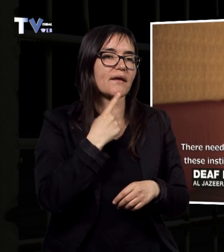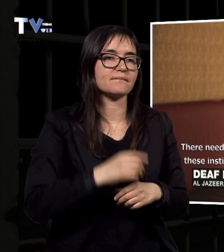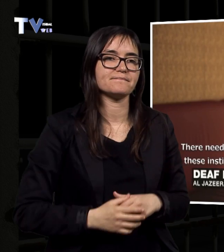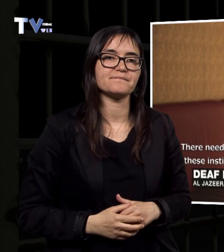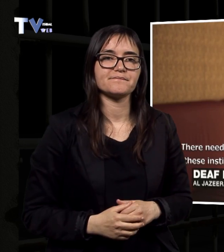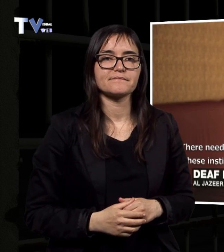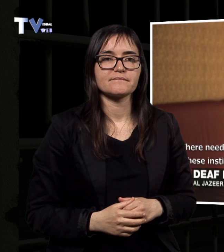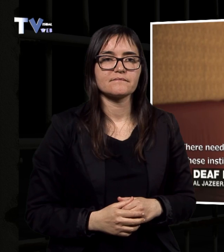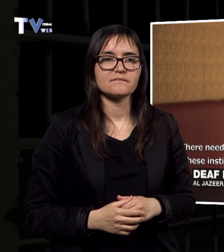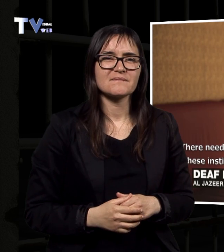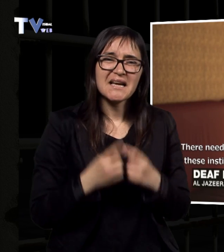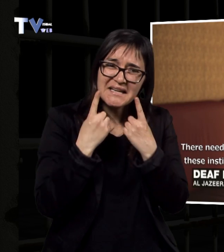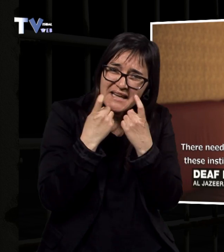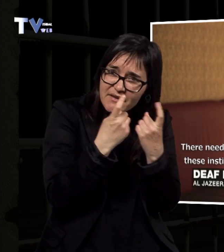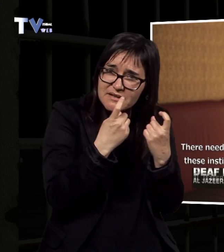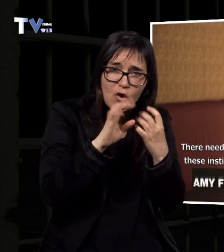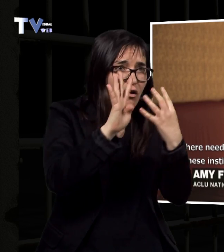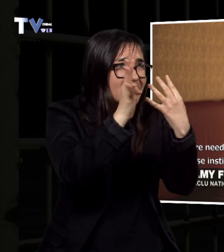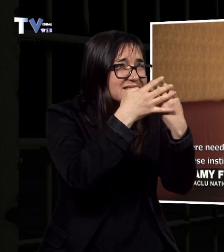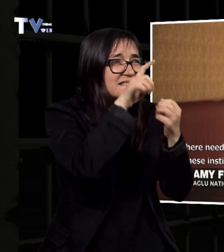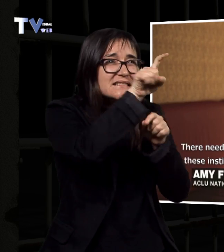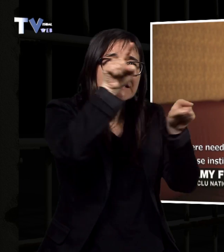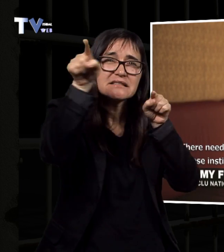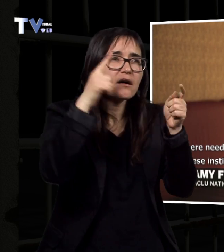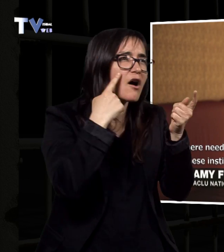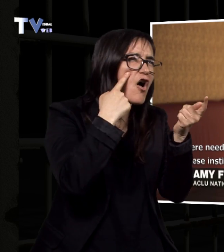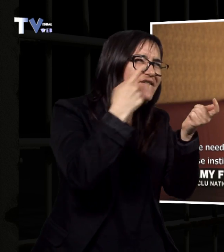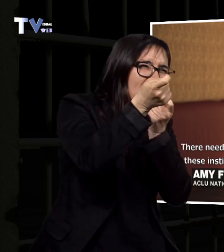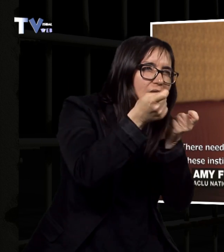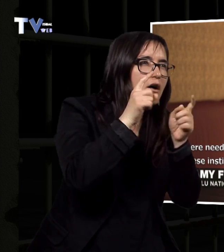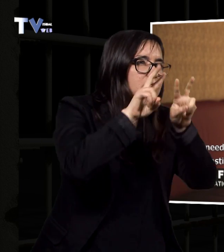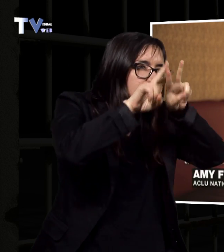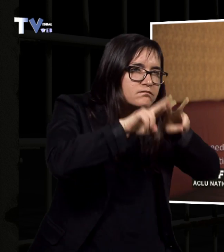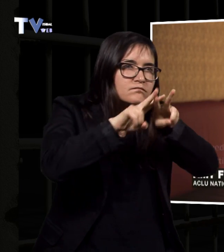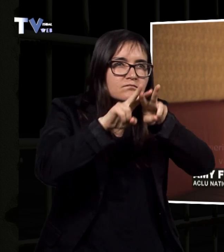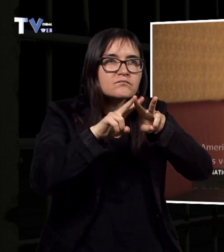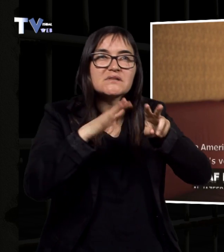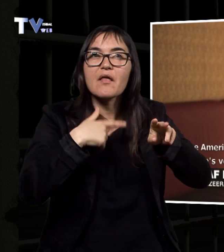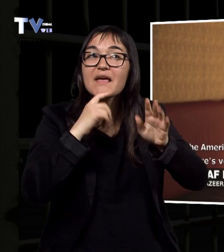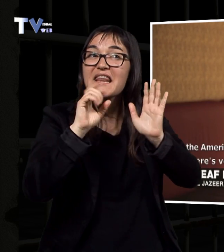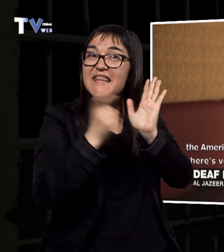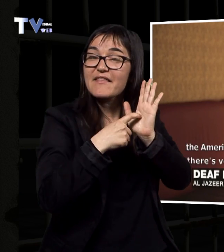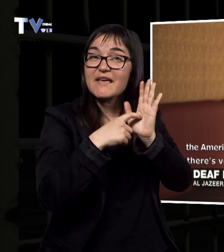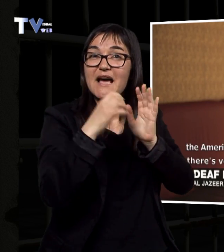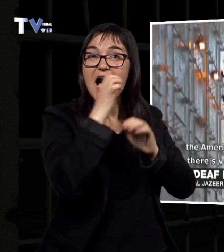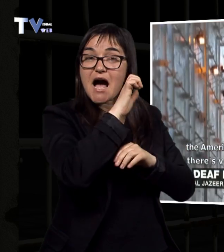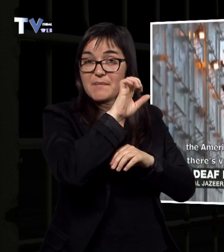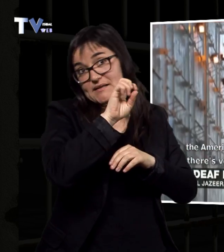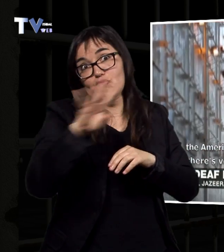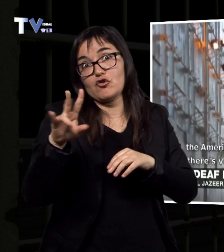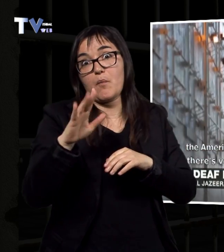There needs to be oversight to find out whether or not these institutions are actually following our laws, like the Americans with Disabilities